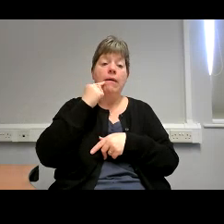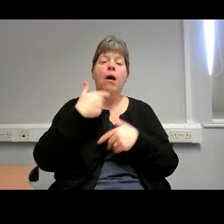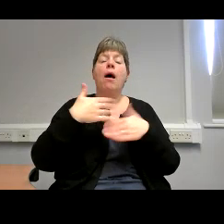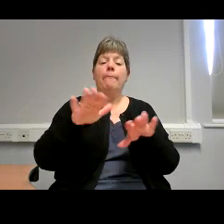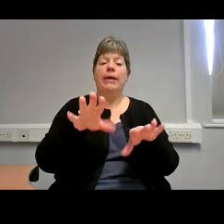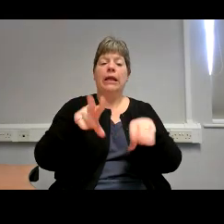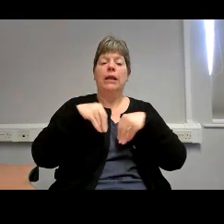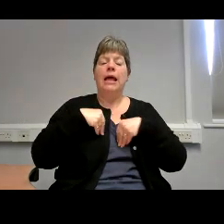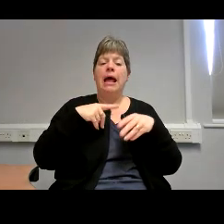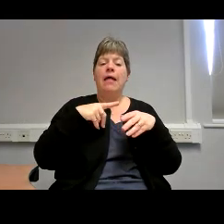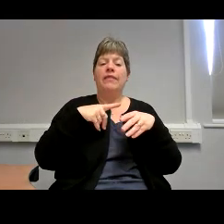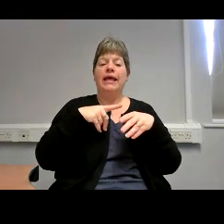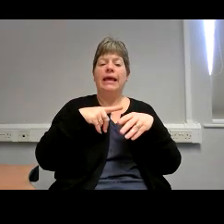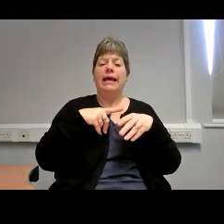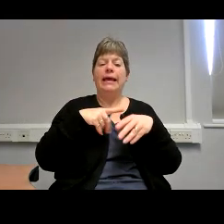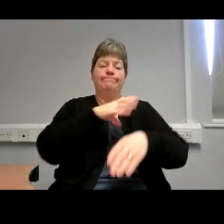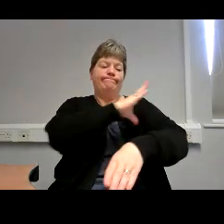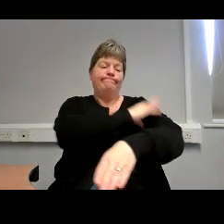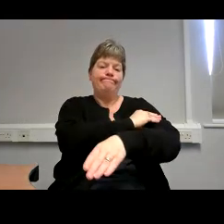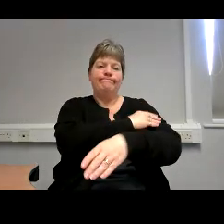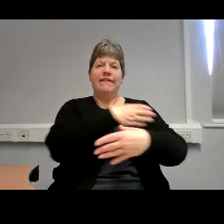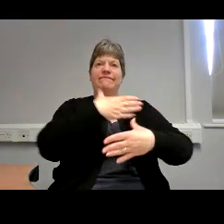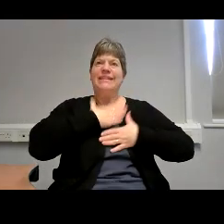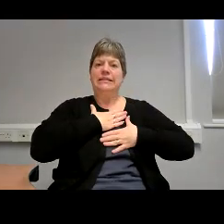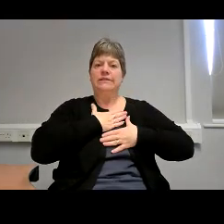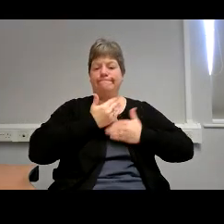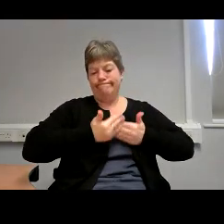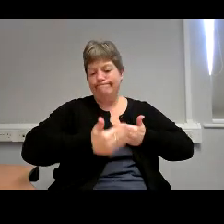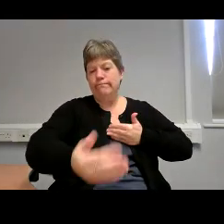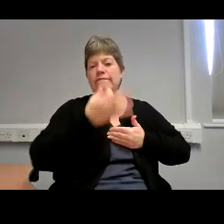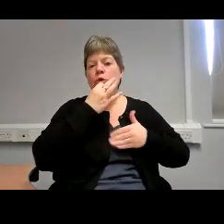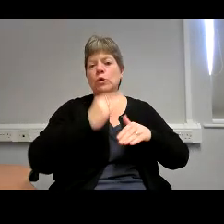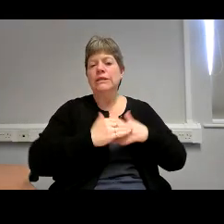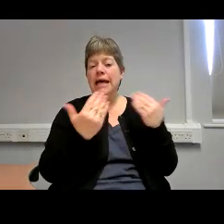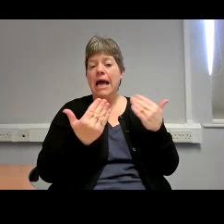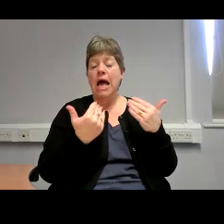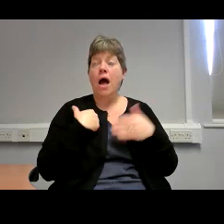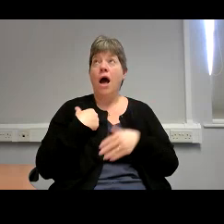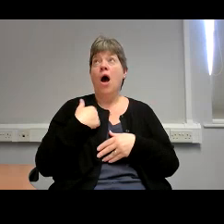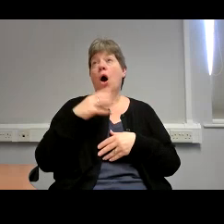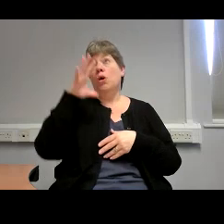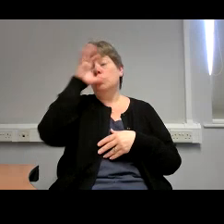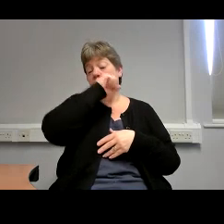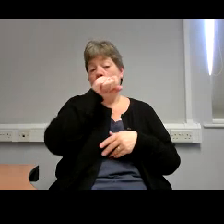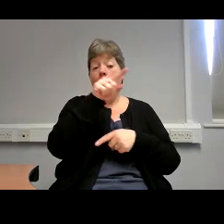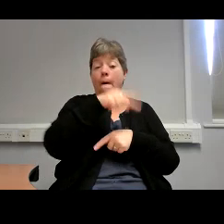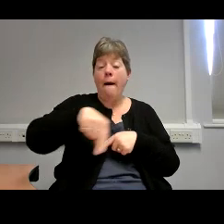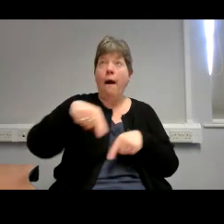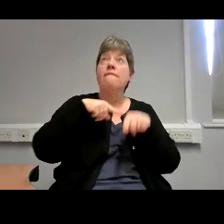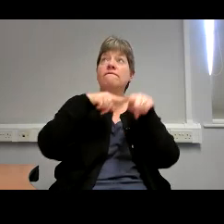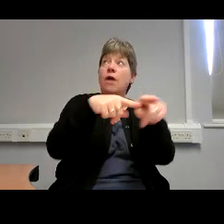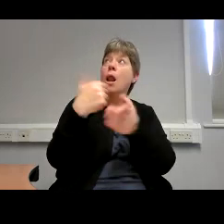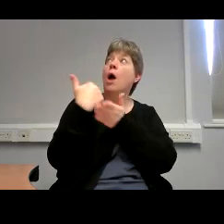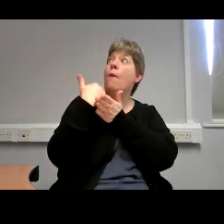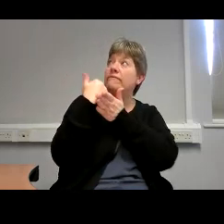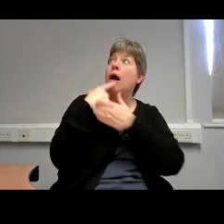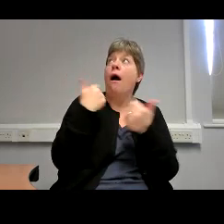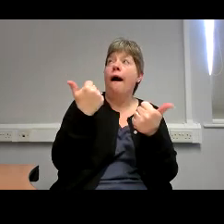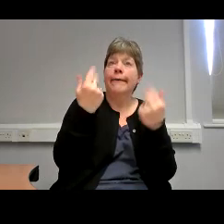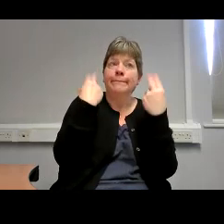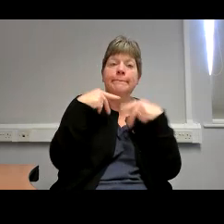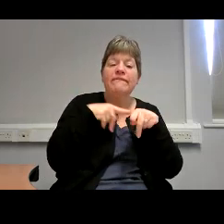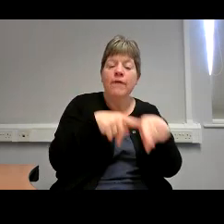pressure monitoring, so they had the monitor fitted. Now, assuming those patients comply with management plans that are put in place for